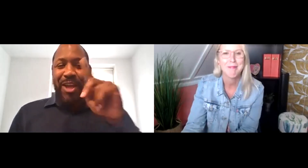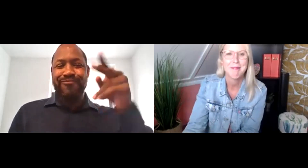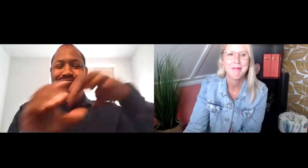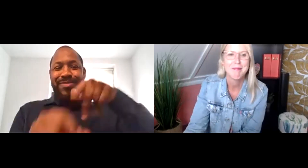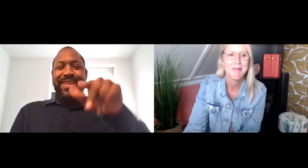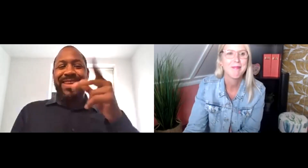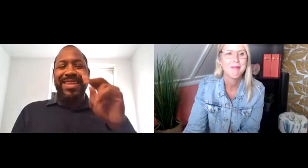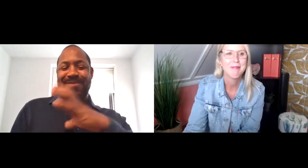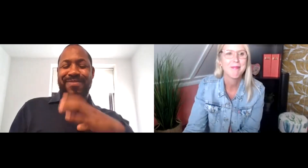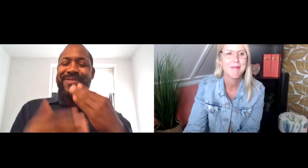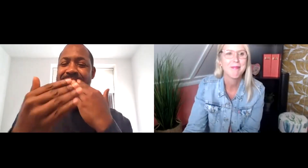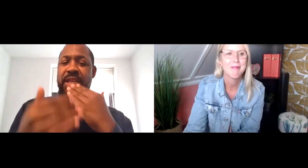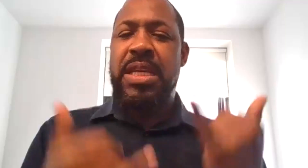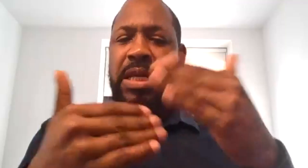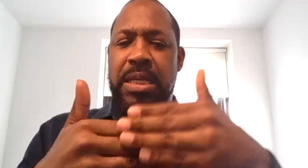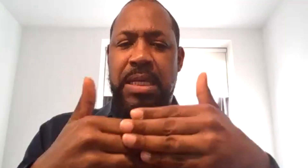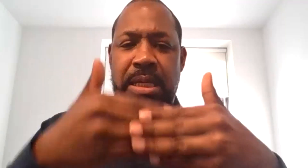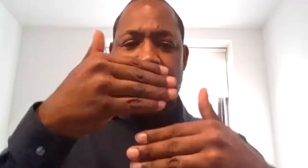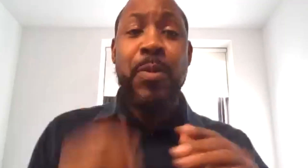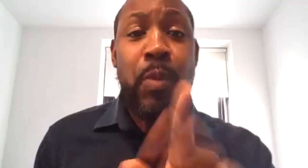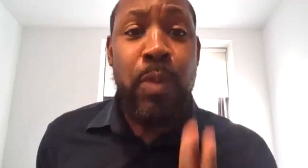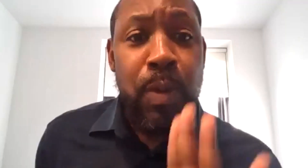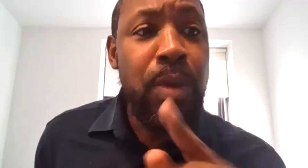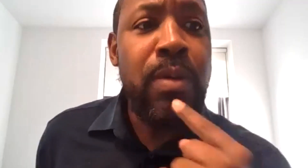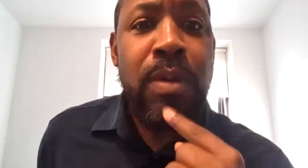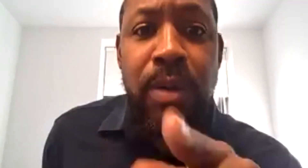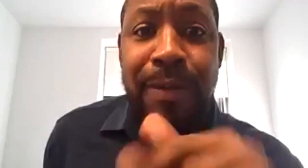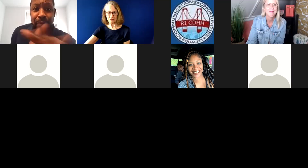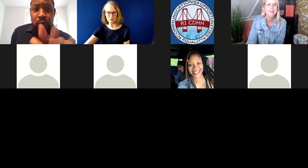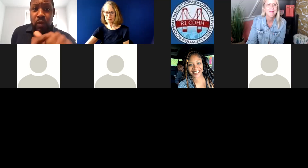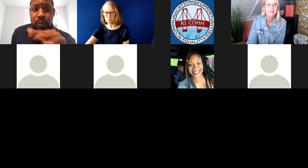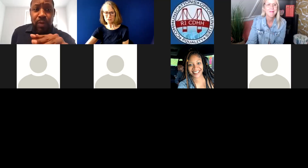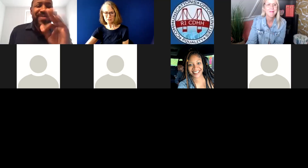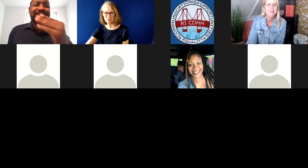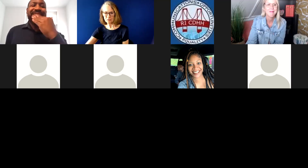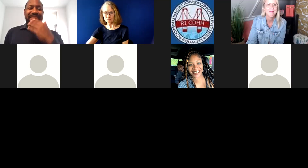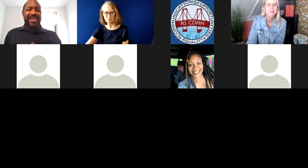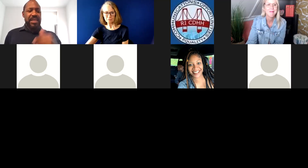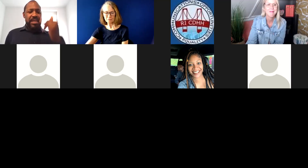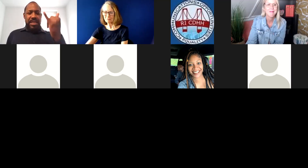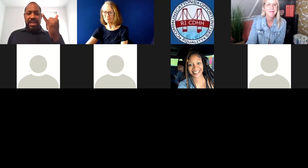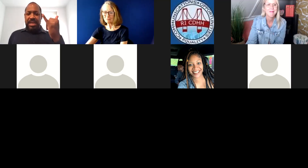Jen. Thanks for joining our committee. Okay, did I miss anything? All